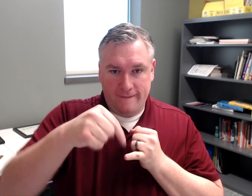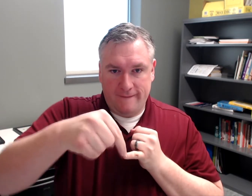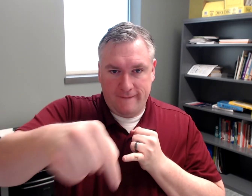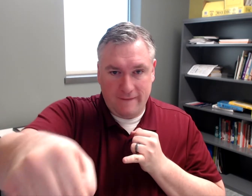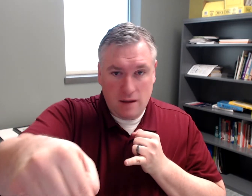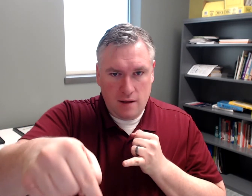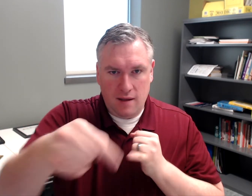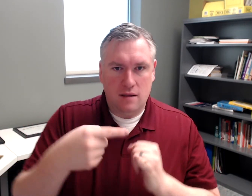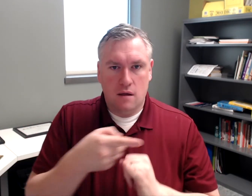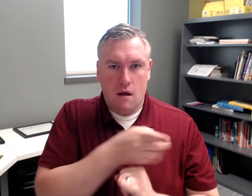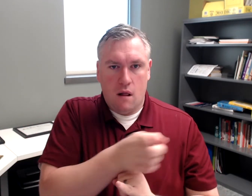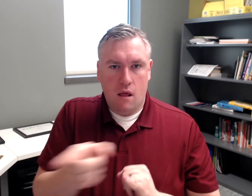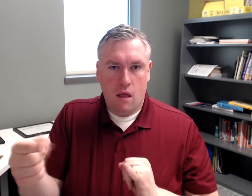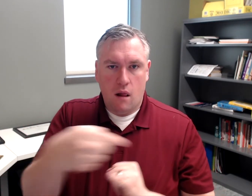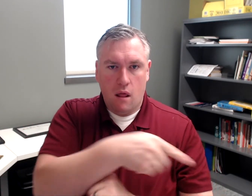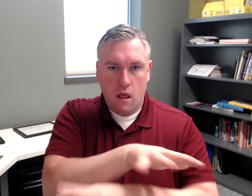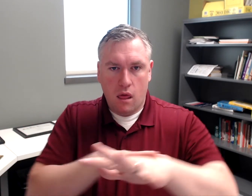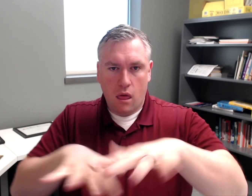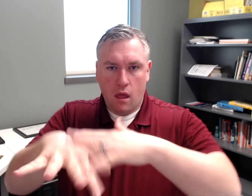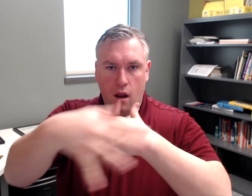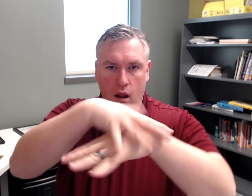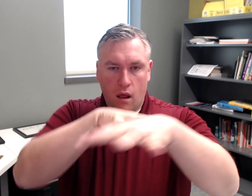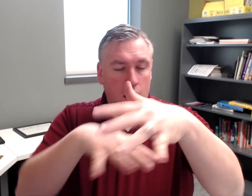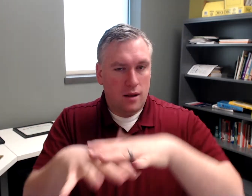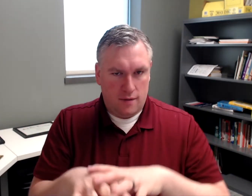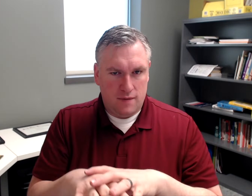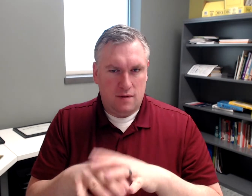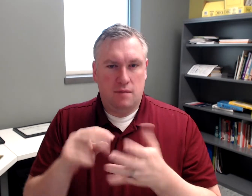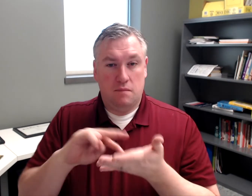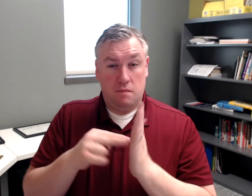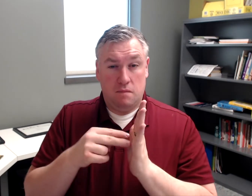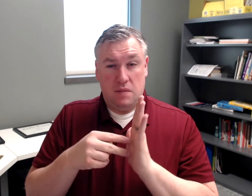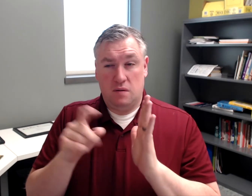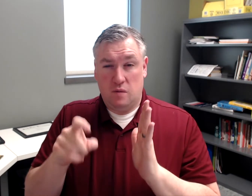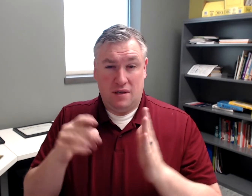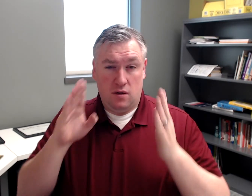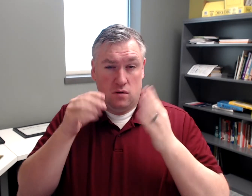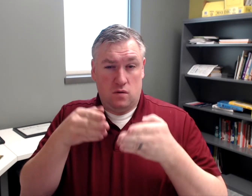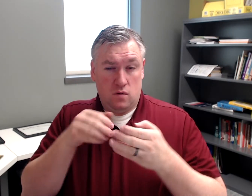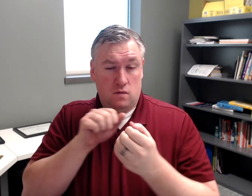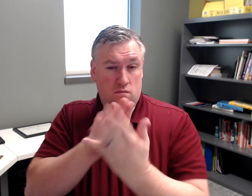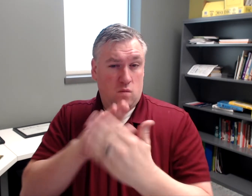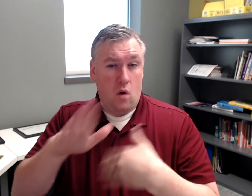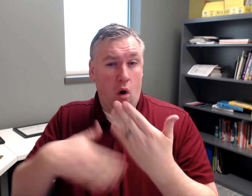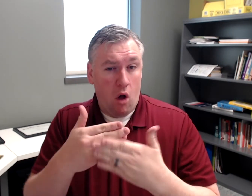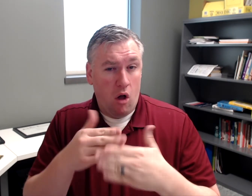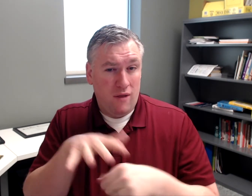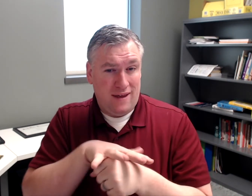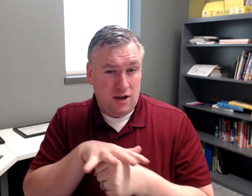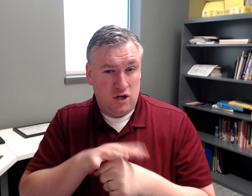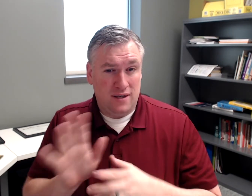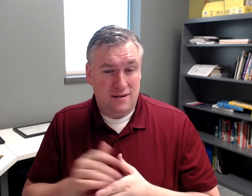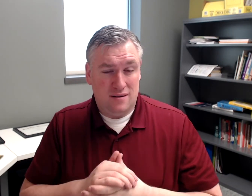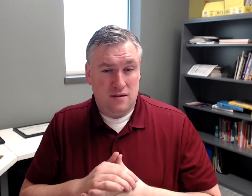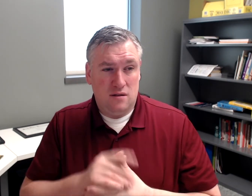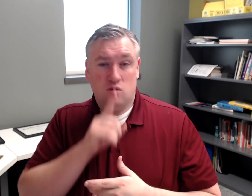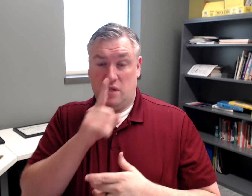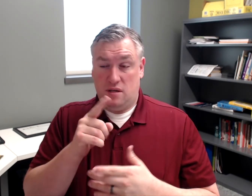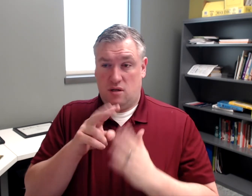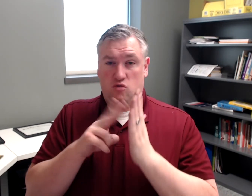one line. It's not dots. It's this interwoven complexity. And nothing addresses all of